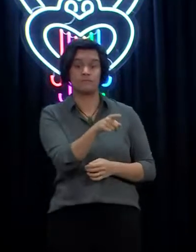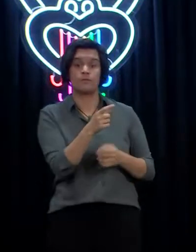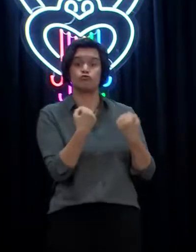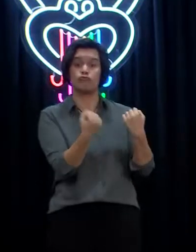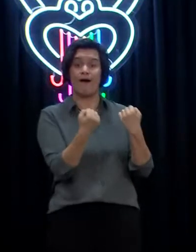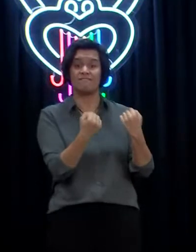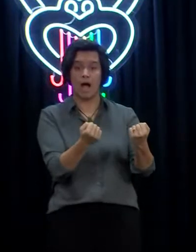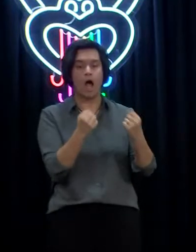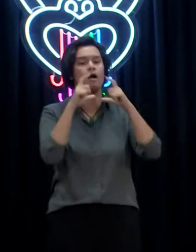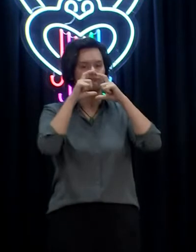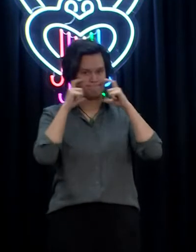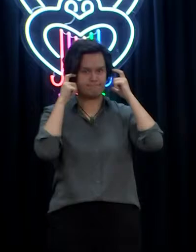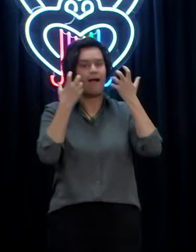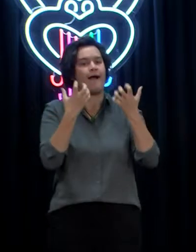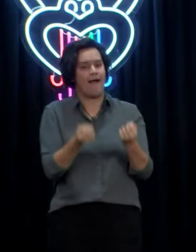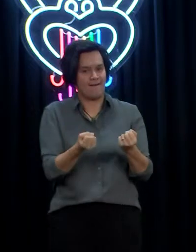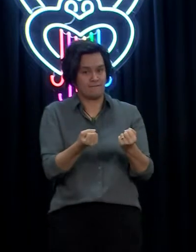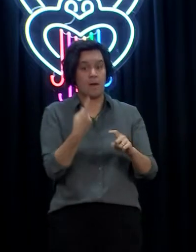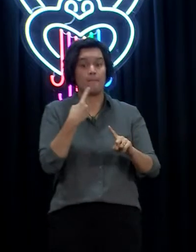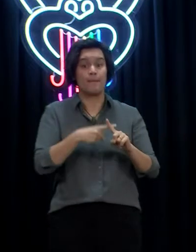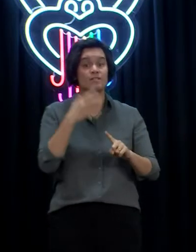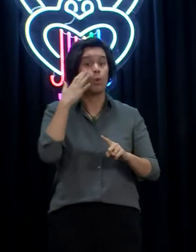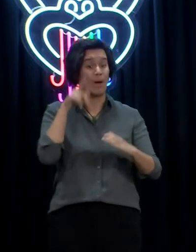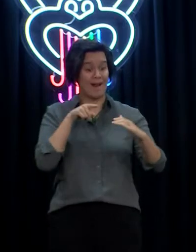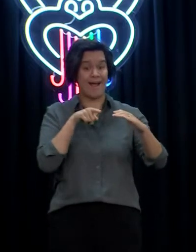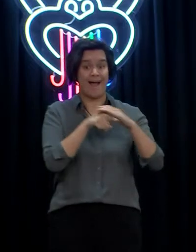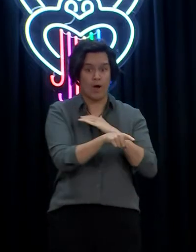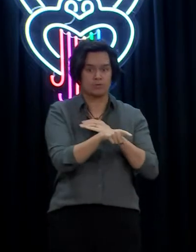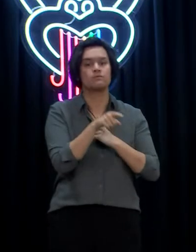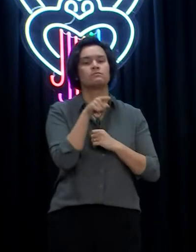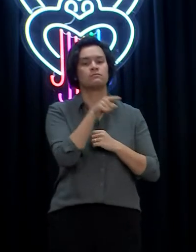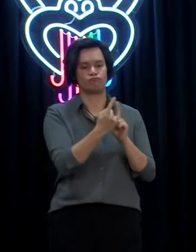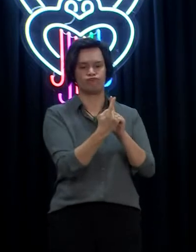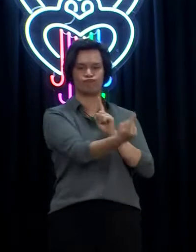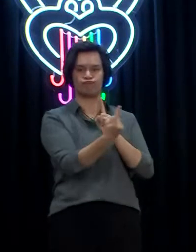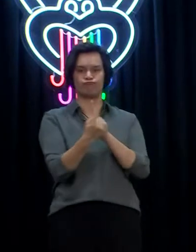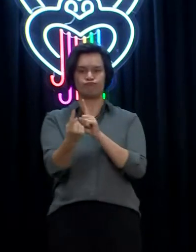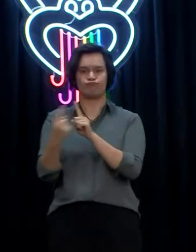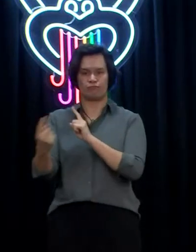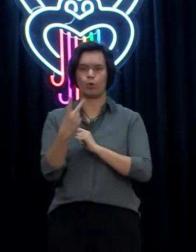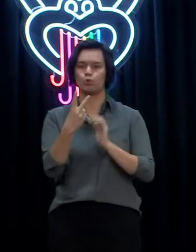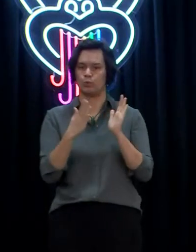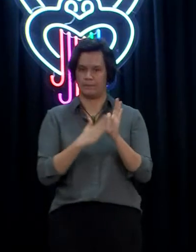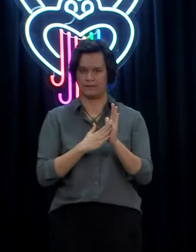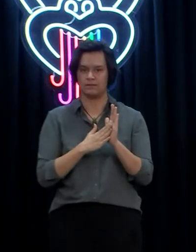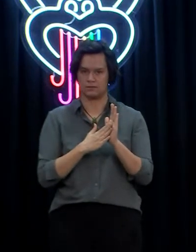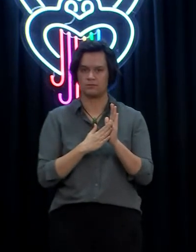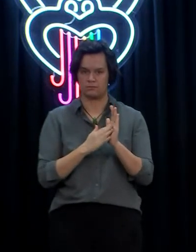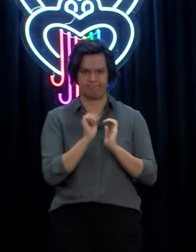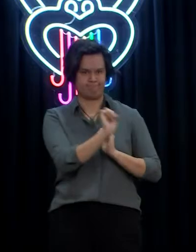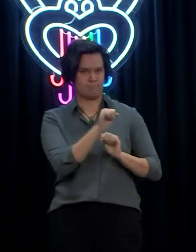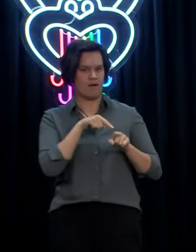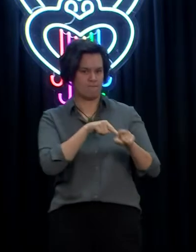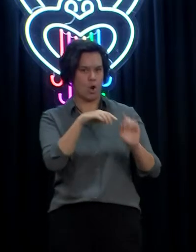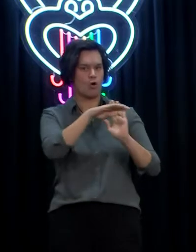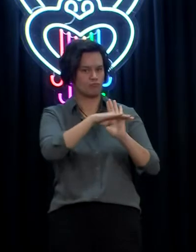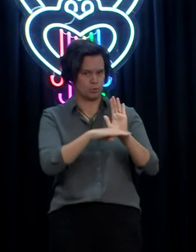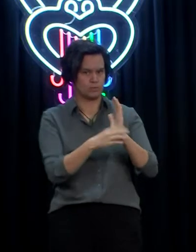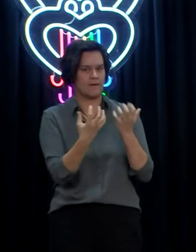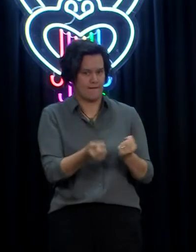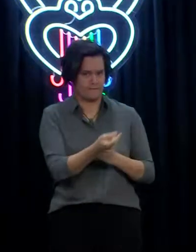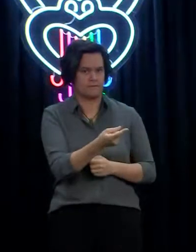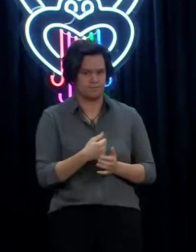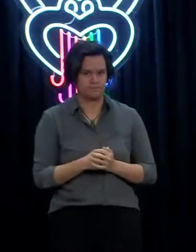and maintained social distancing while he was working. It's important to note that the supermarket the